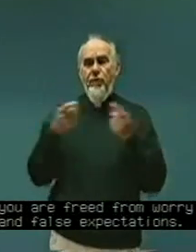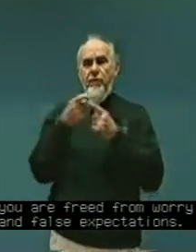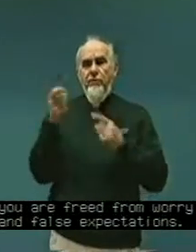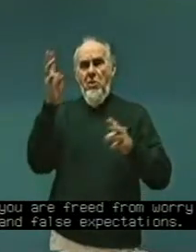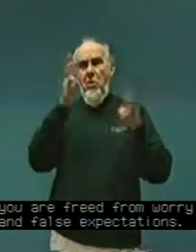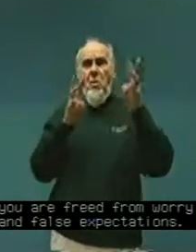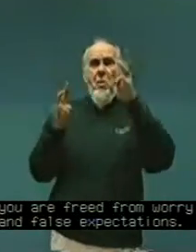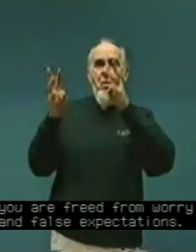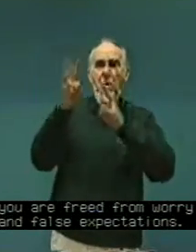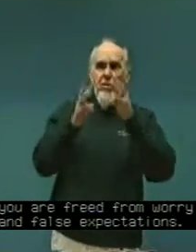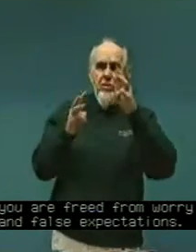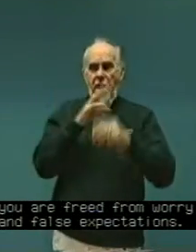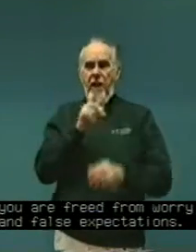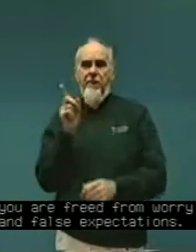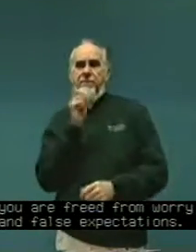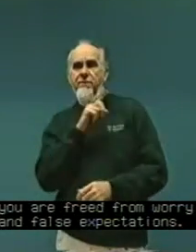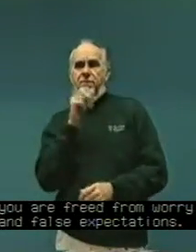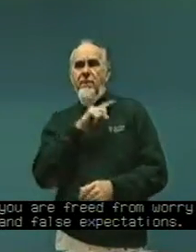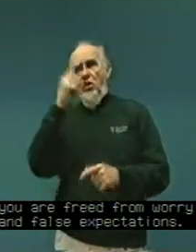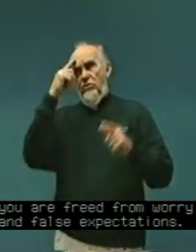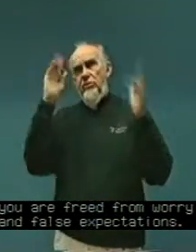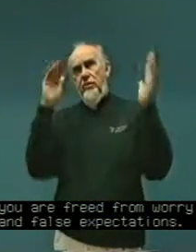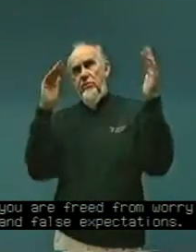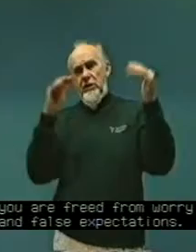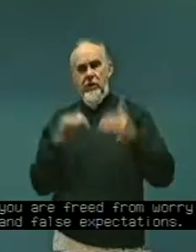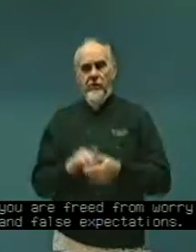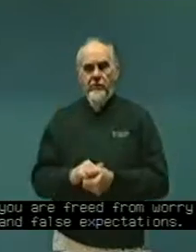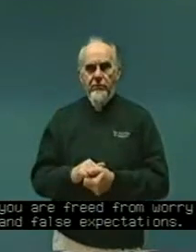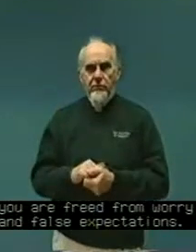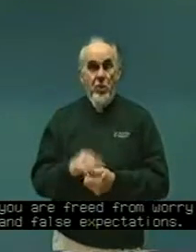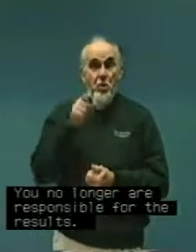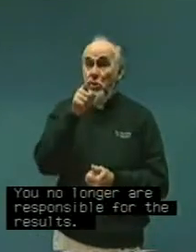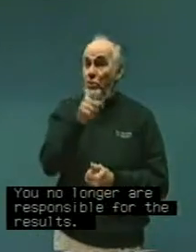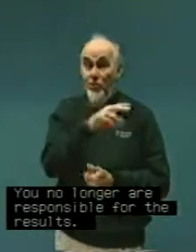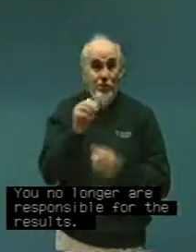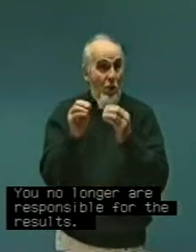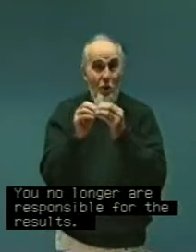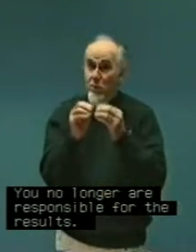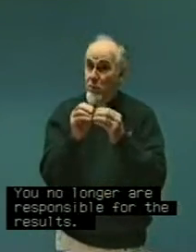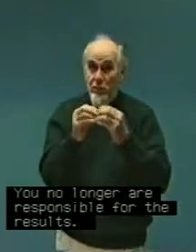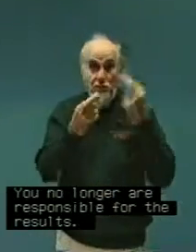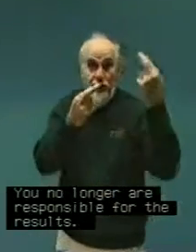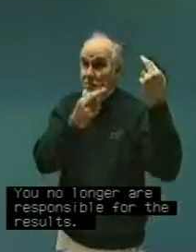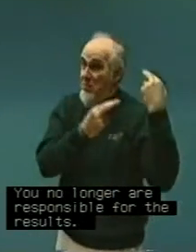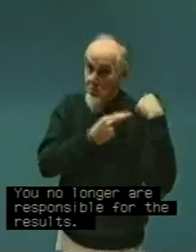you are freed from worry and false expectations. You no longer are